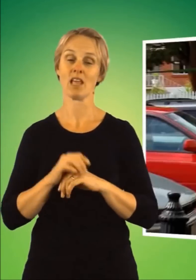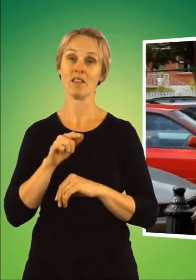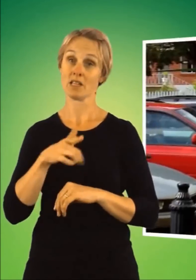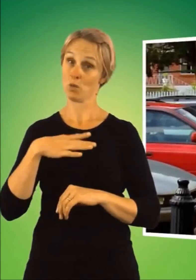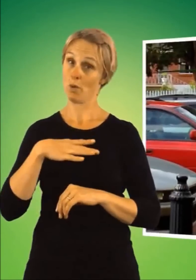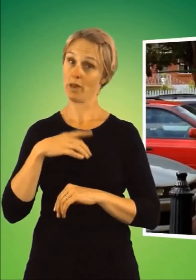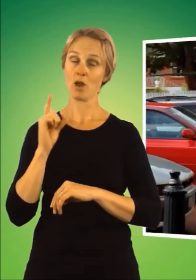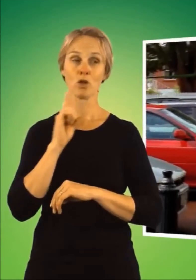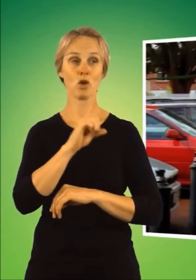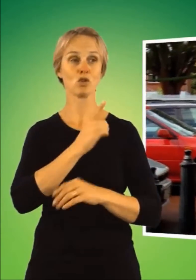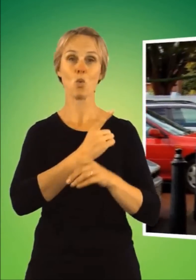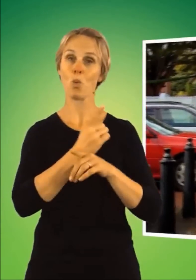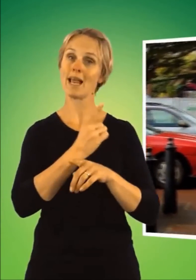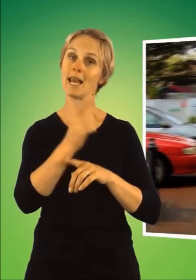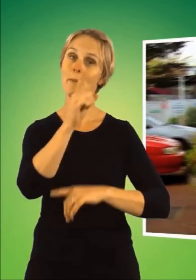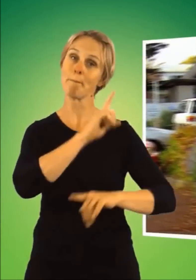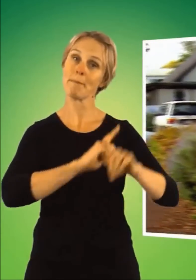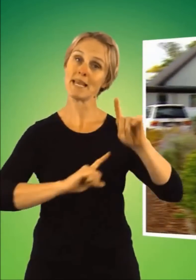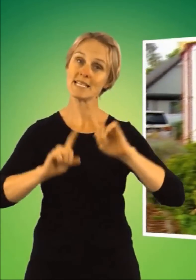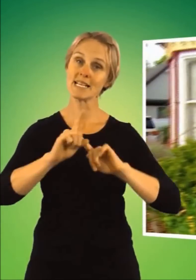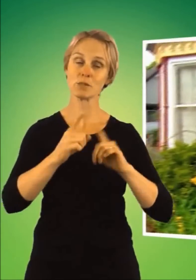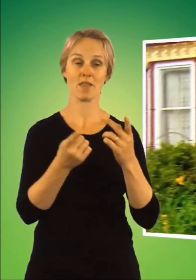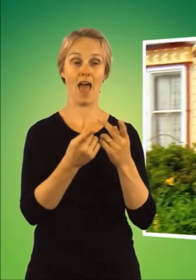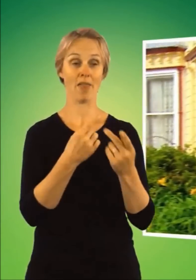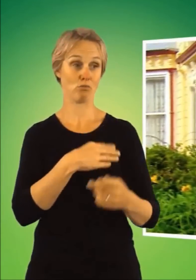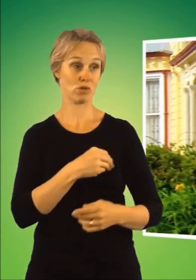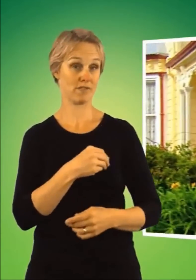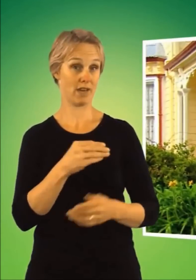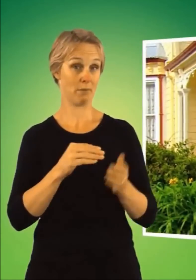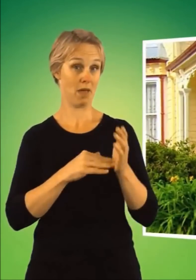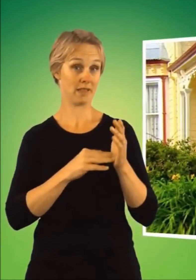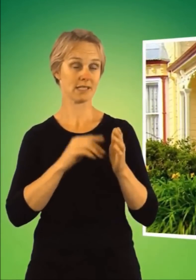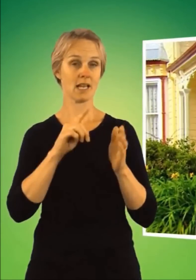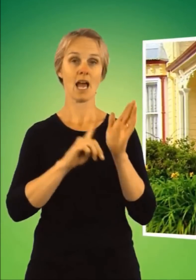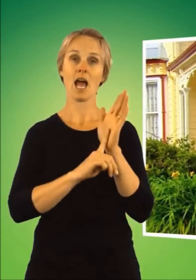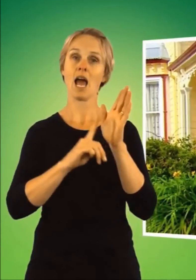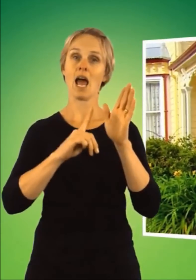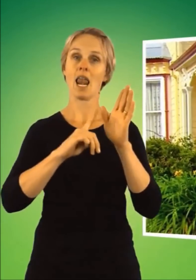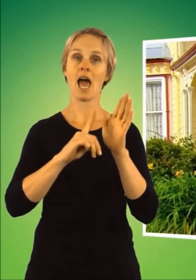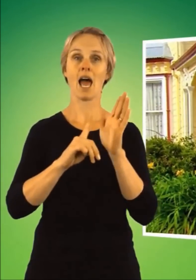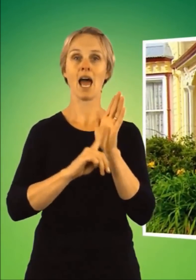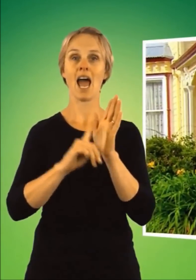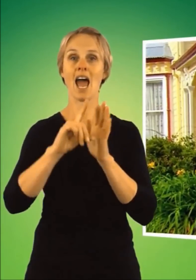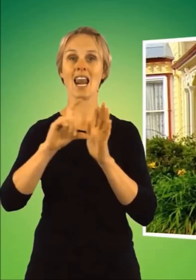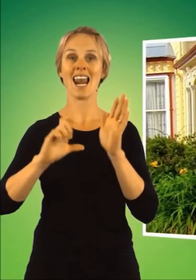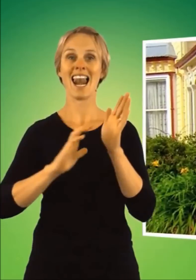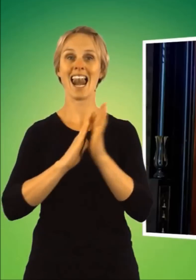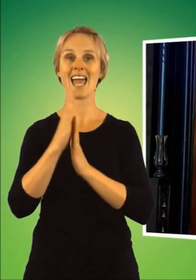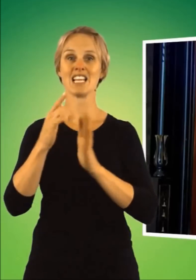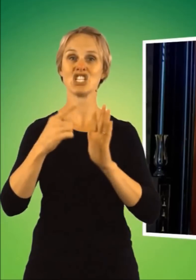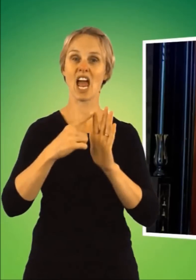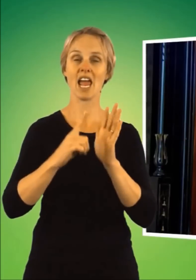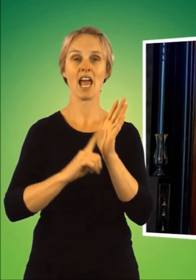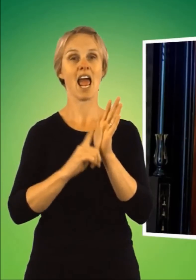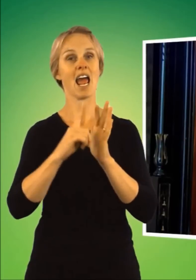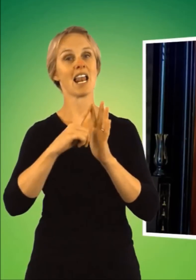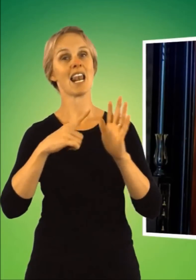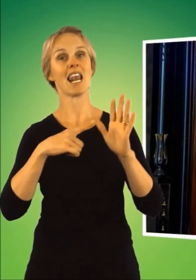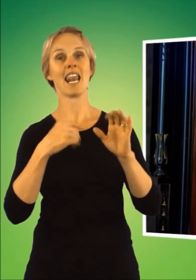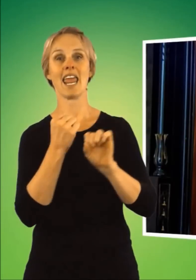the community. Emily goes to weekly meetings with other breastfeeding mums at La Leche League. He's number 4, so of